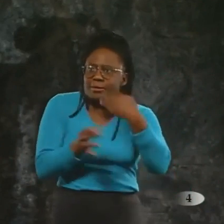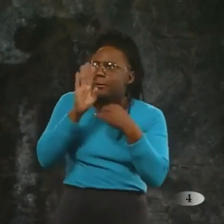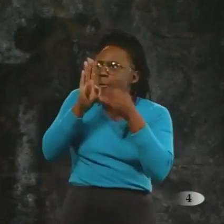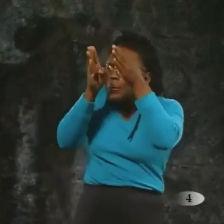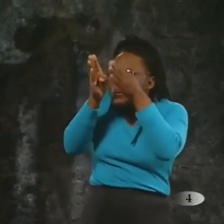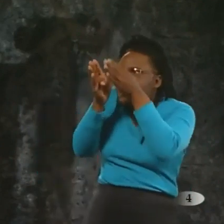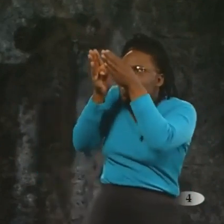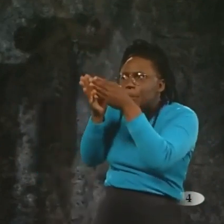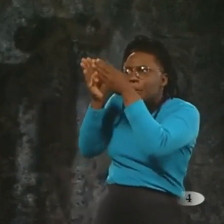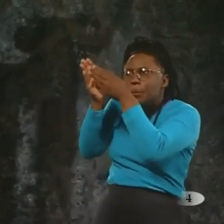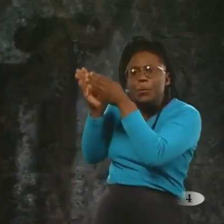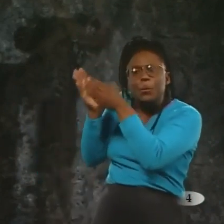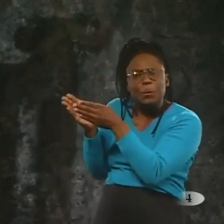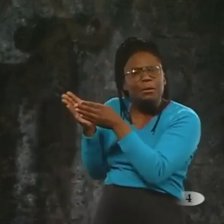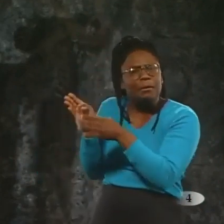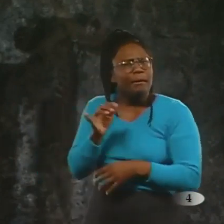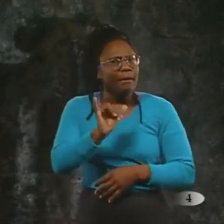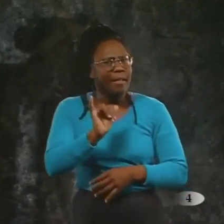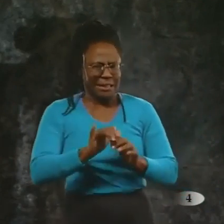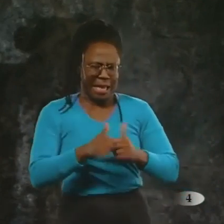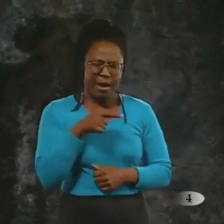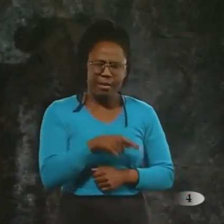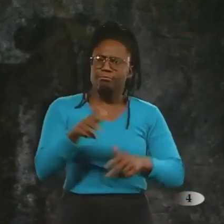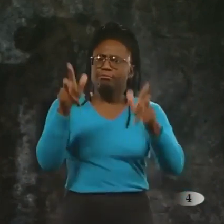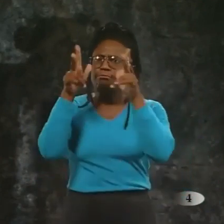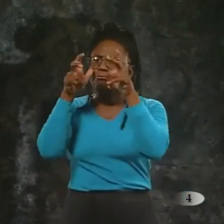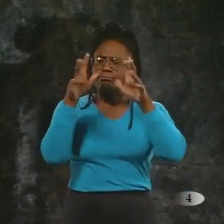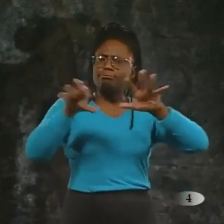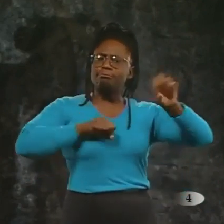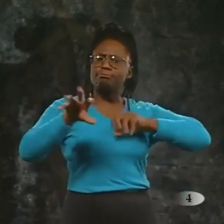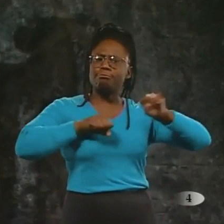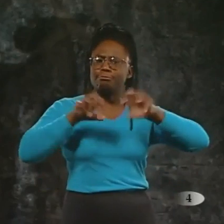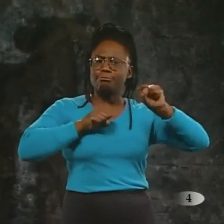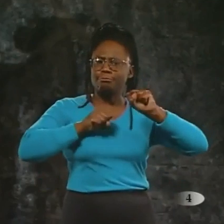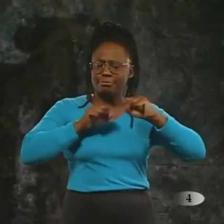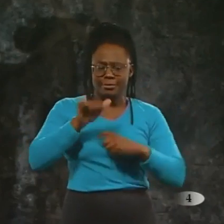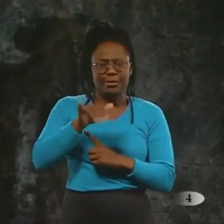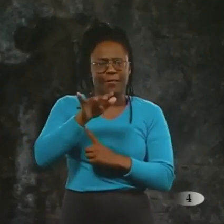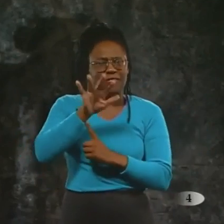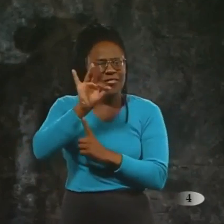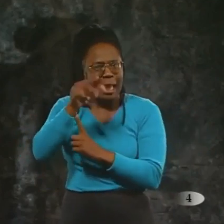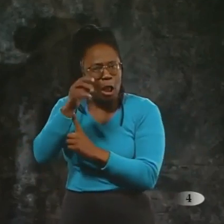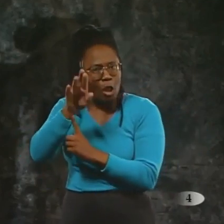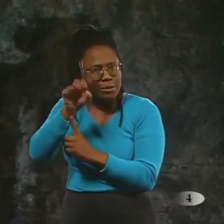Once they can understand that, they see that these shapes, this configuration, these fingerspelled words represent something.